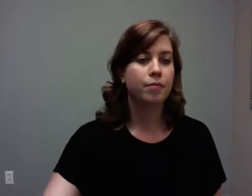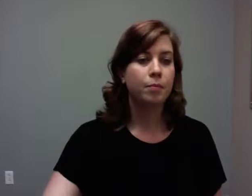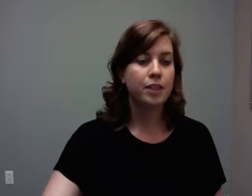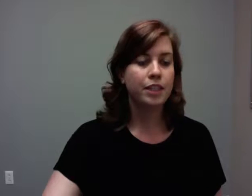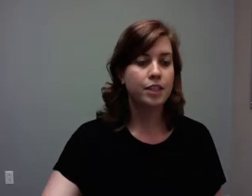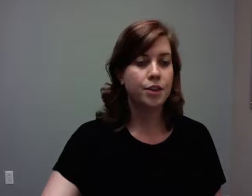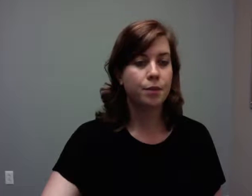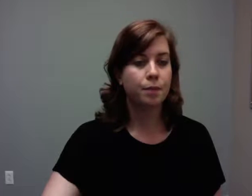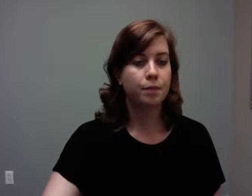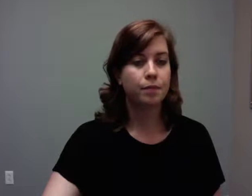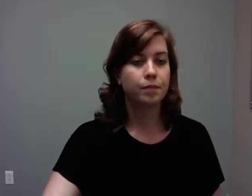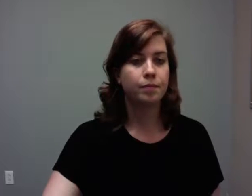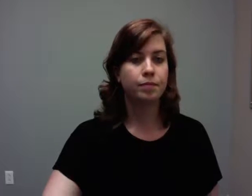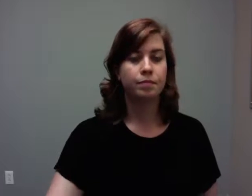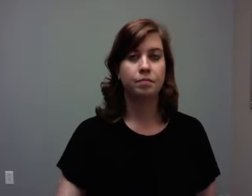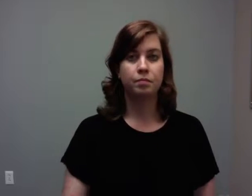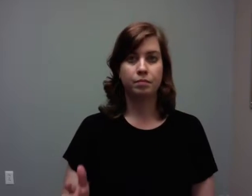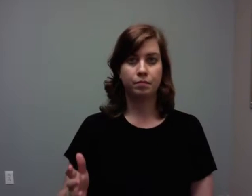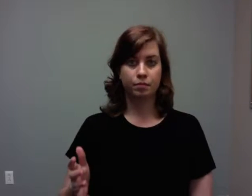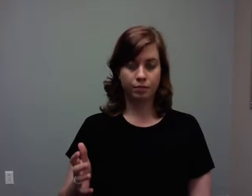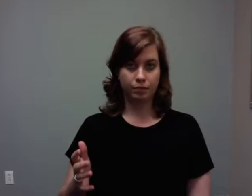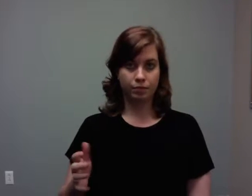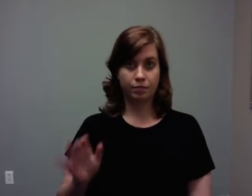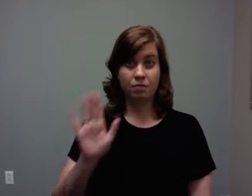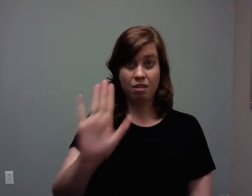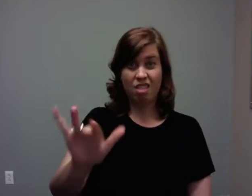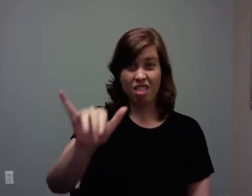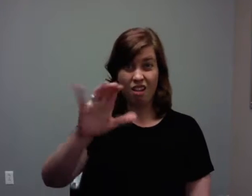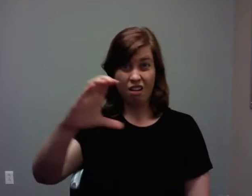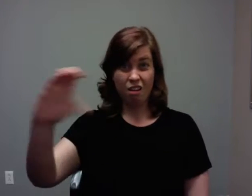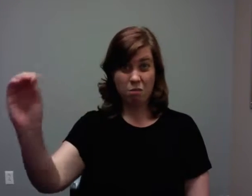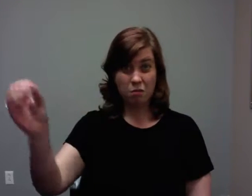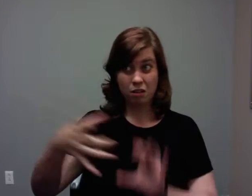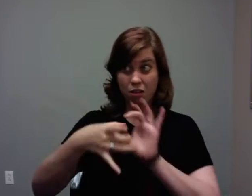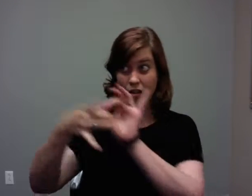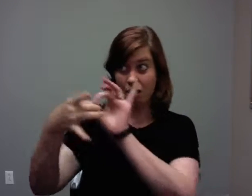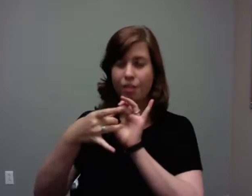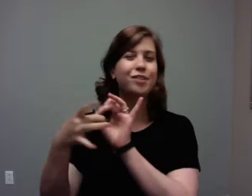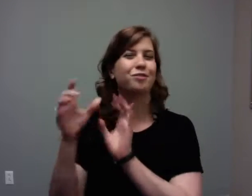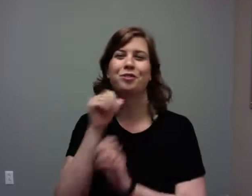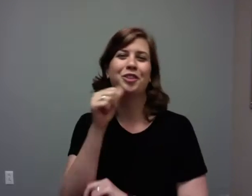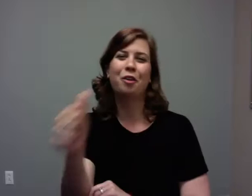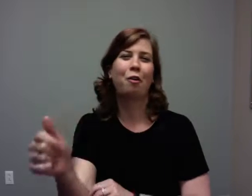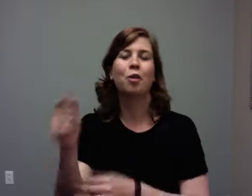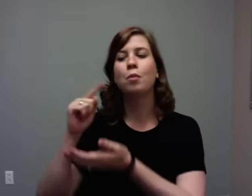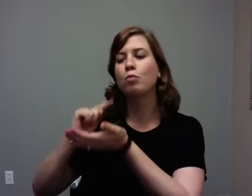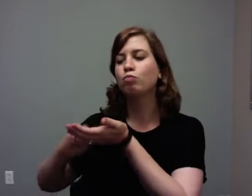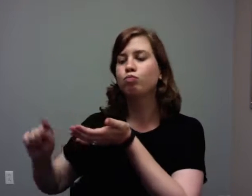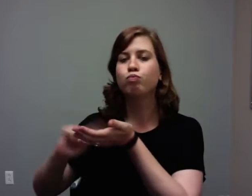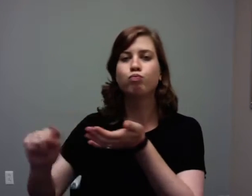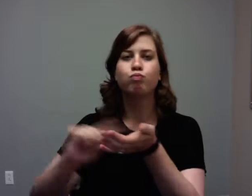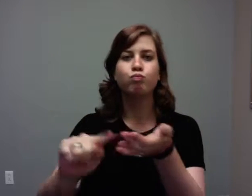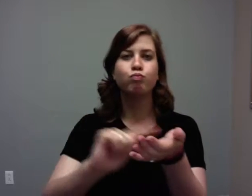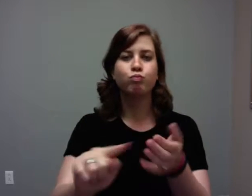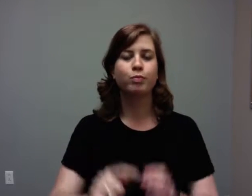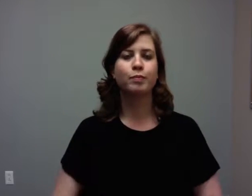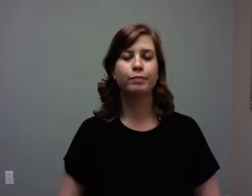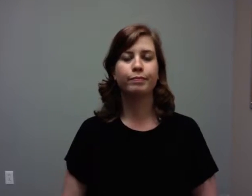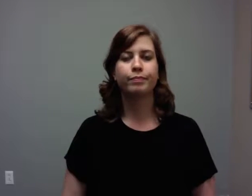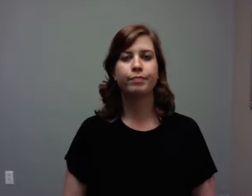Please continue. With them, and there are several, and I suggest that you use all of them.